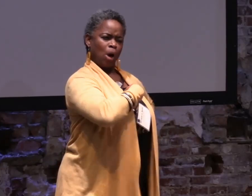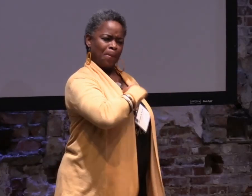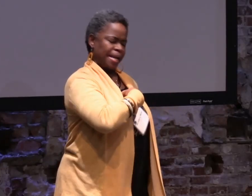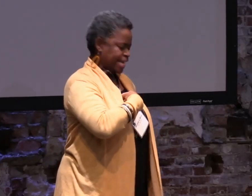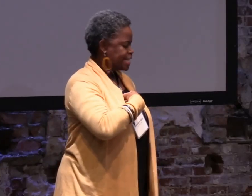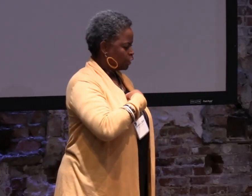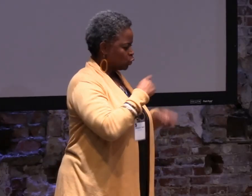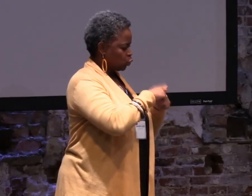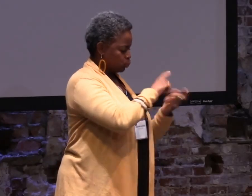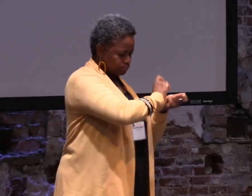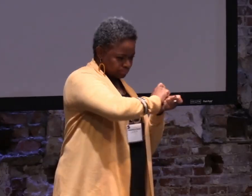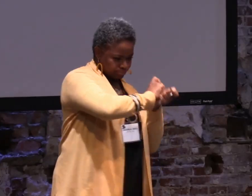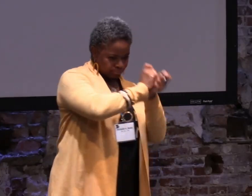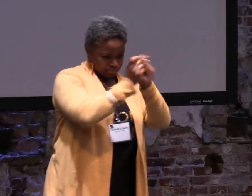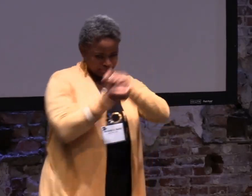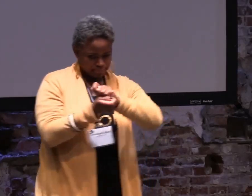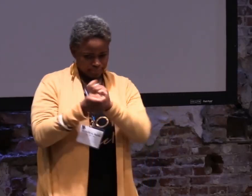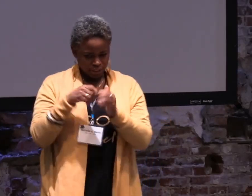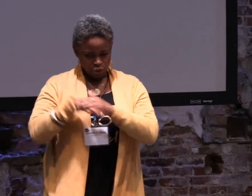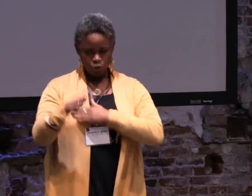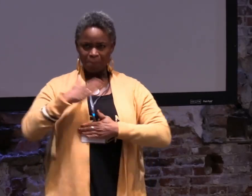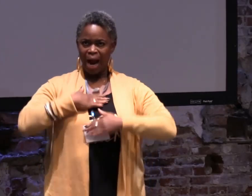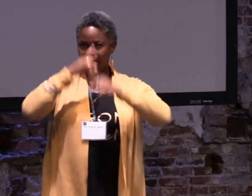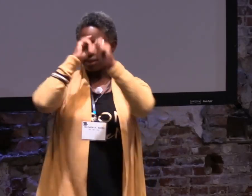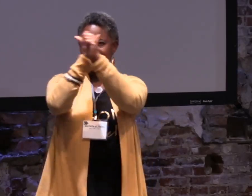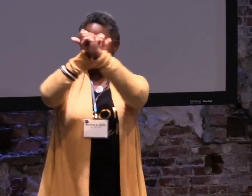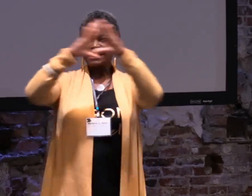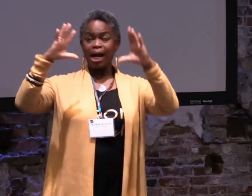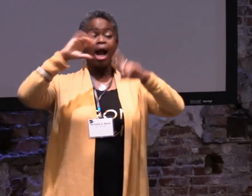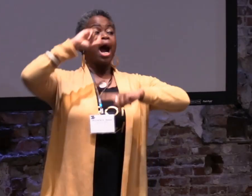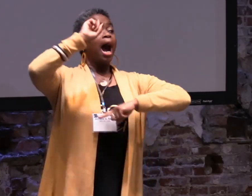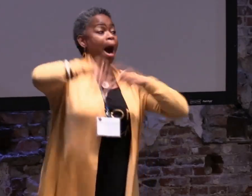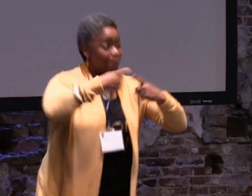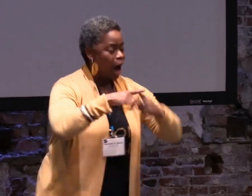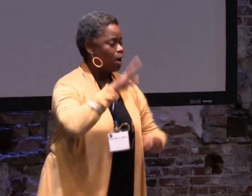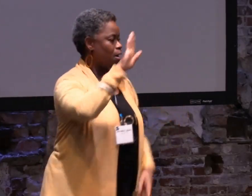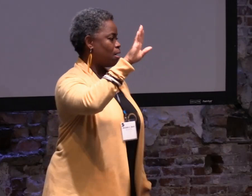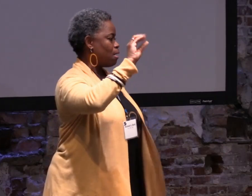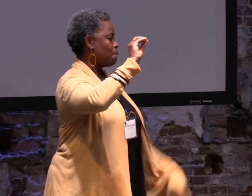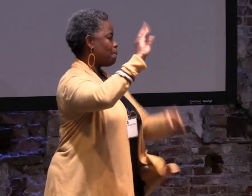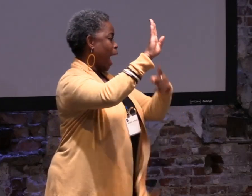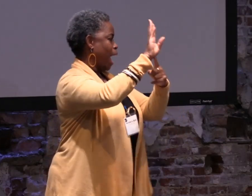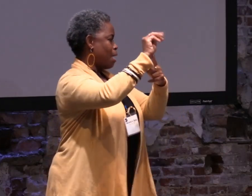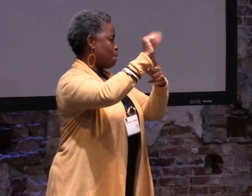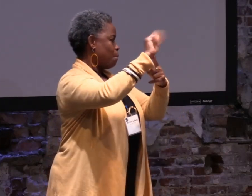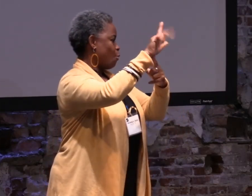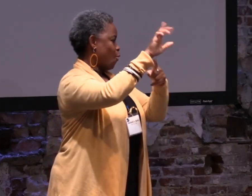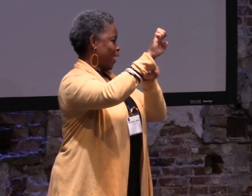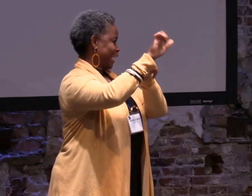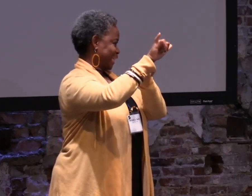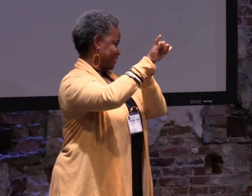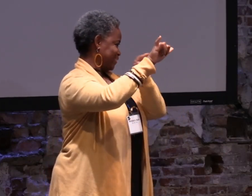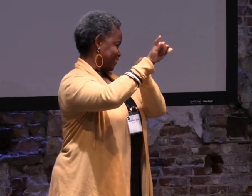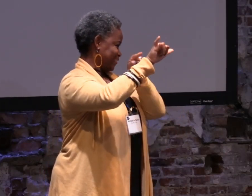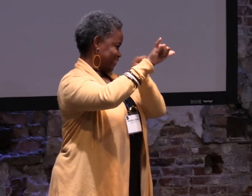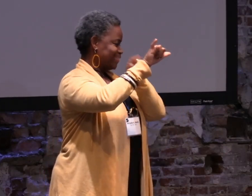one-woman show, and those pieces inspired me to adapt my journey and adapt my vision